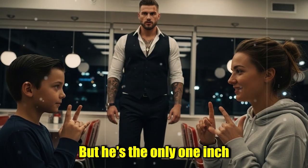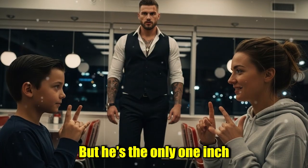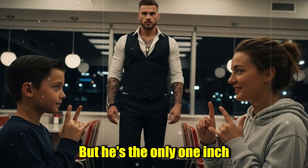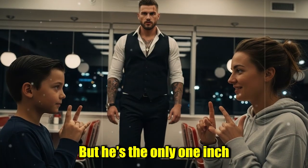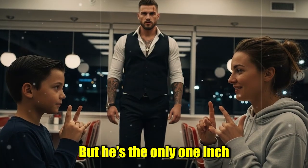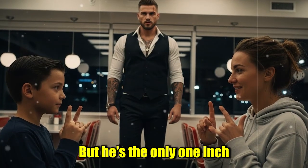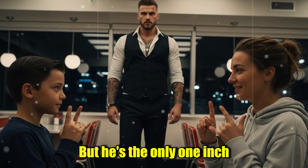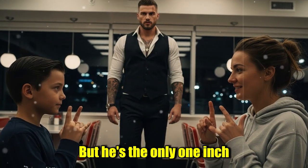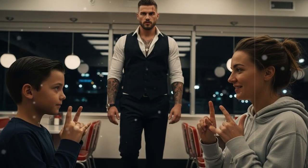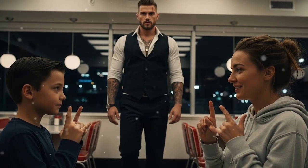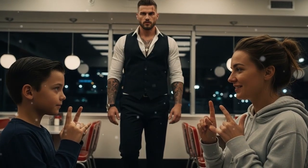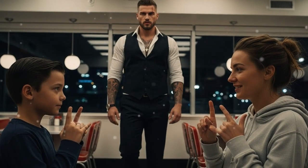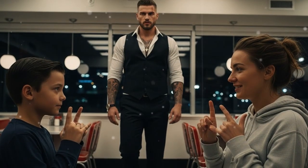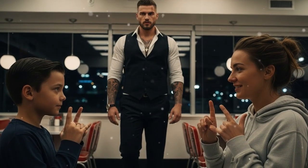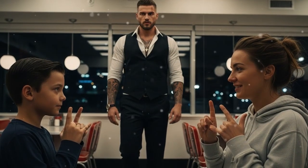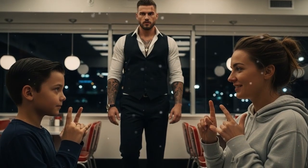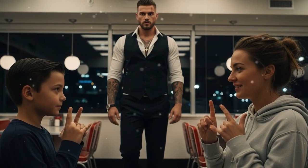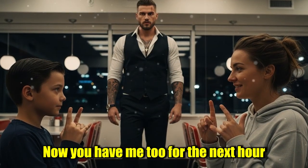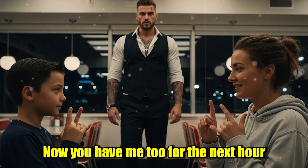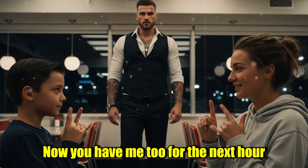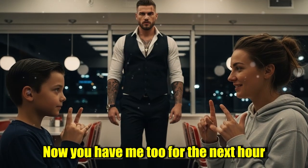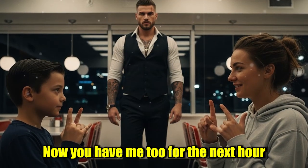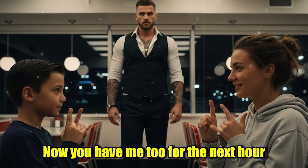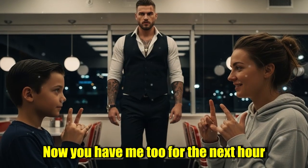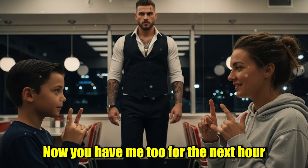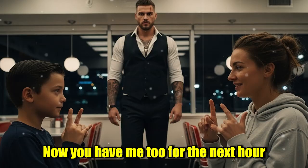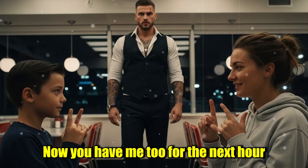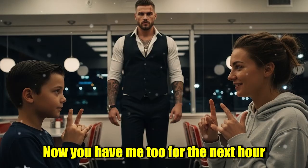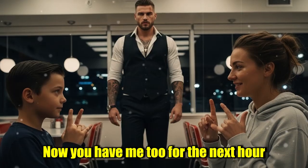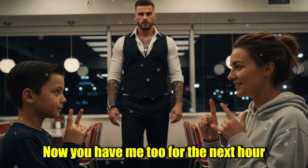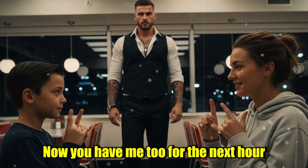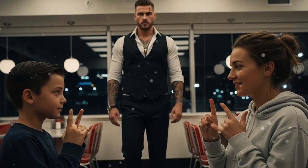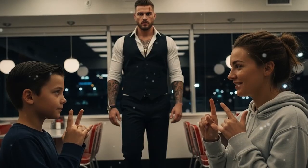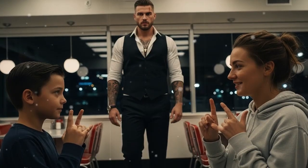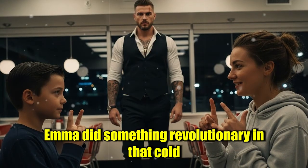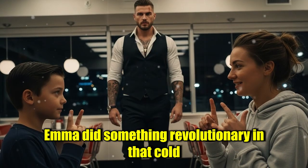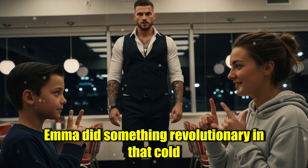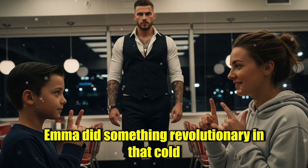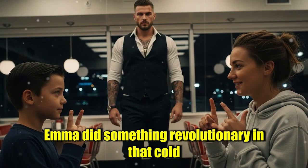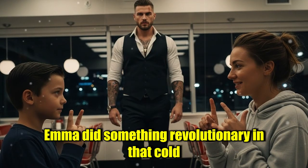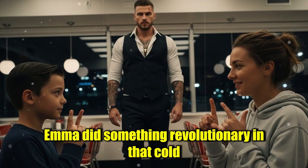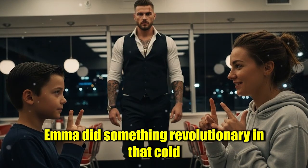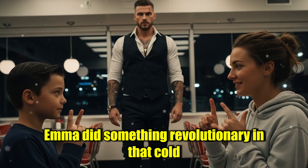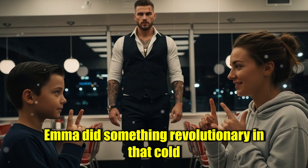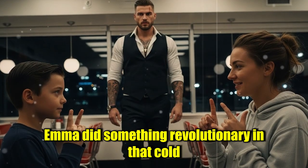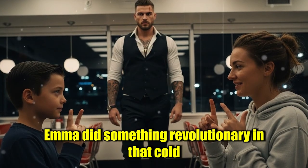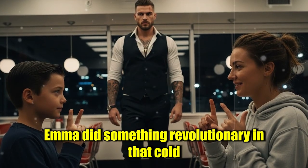he's the only 1 inch. Well, now you have me too. For the next hour, Emma did something revolutionary in that